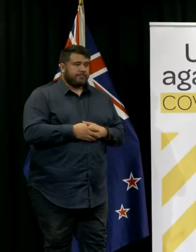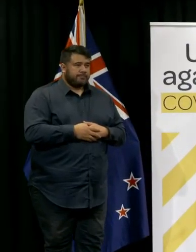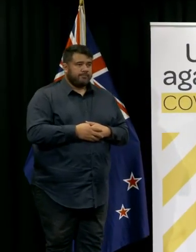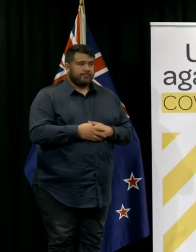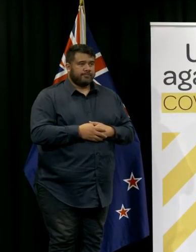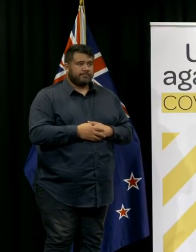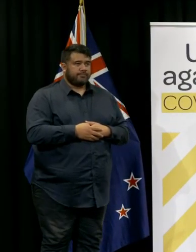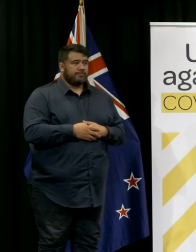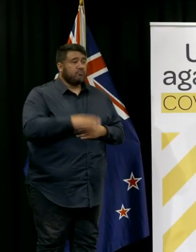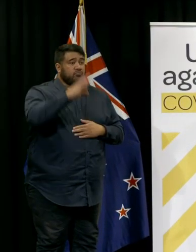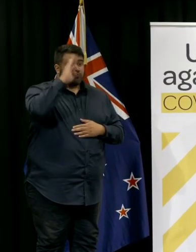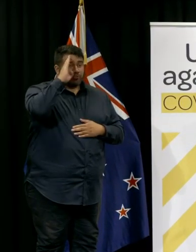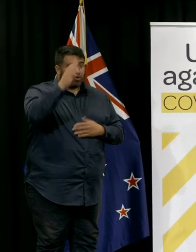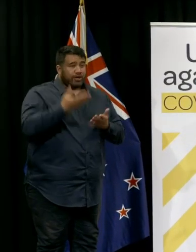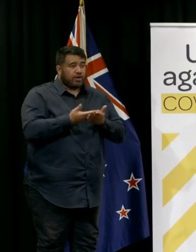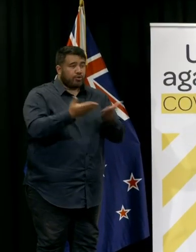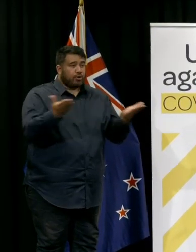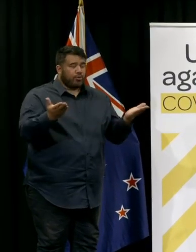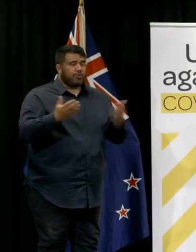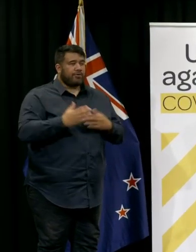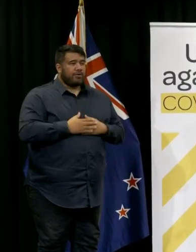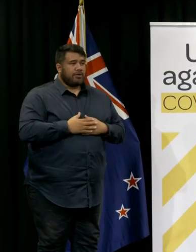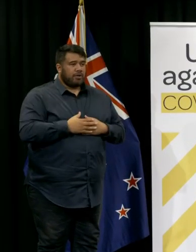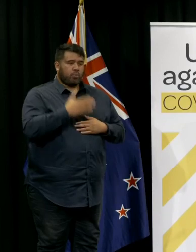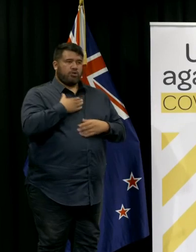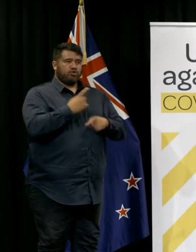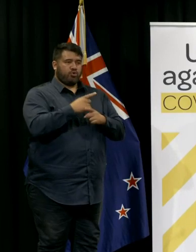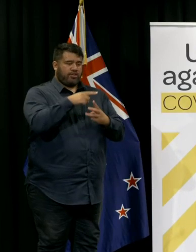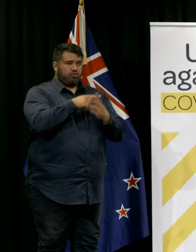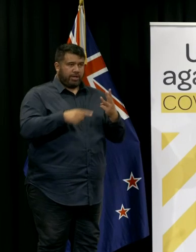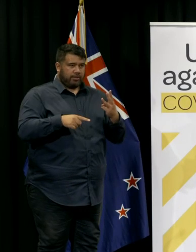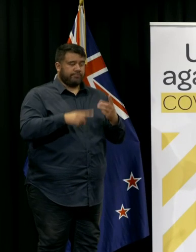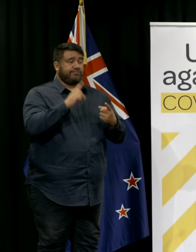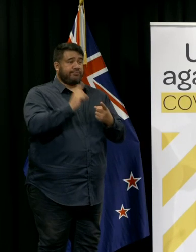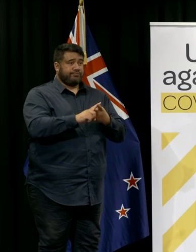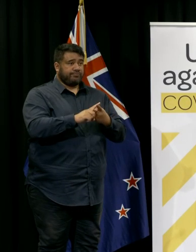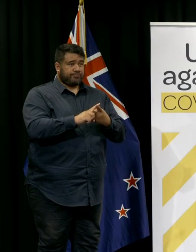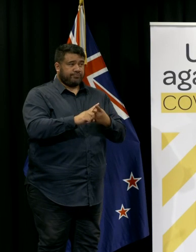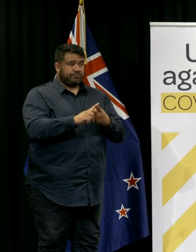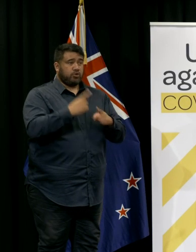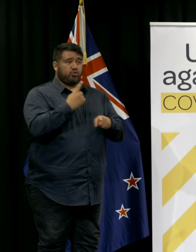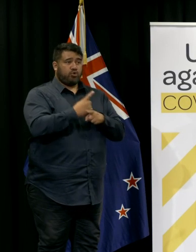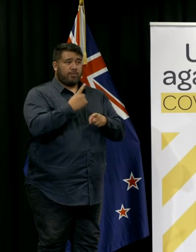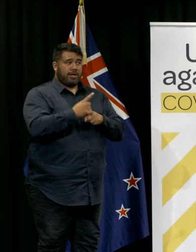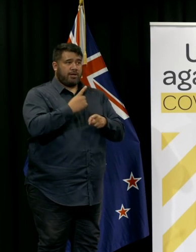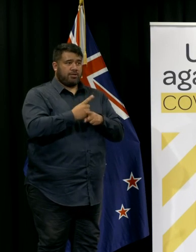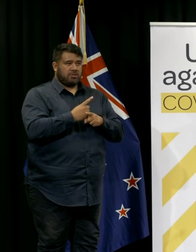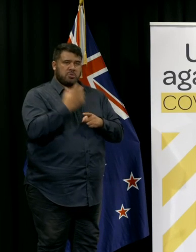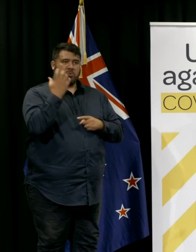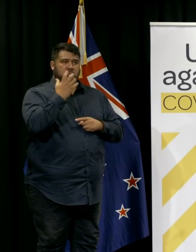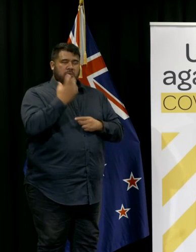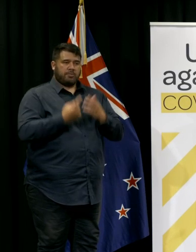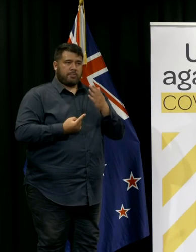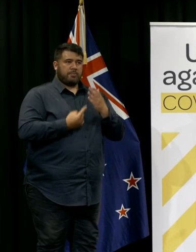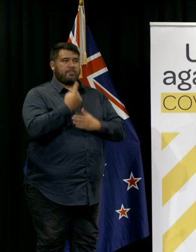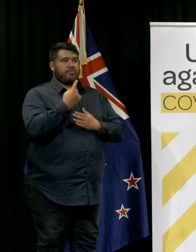Kia ora koutou. 3 things I'd like to cover off today. The first one is in relation to the milestone event